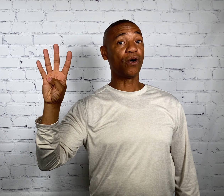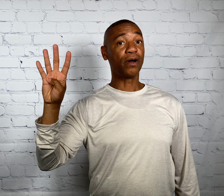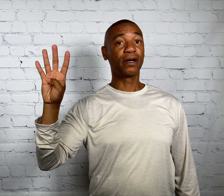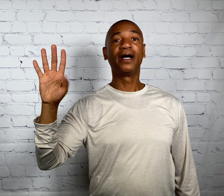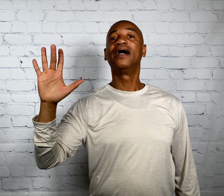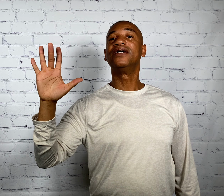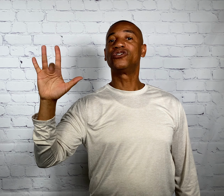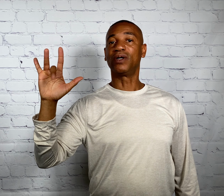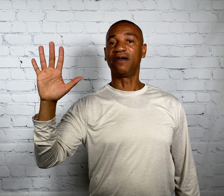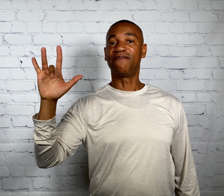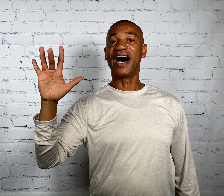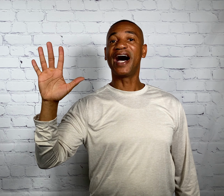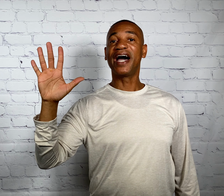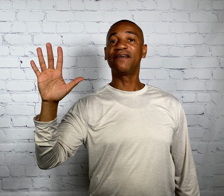24, 25,